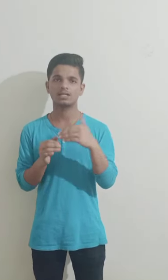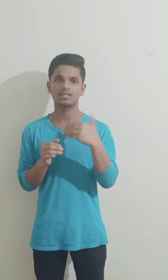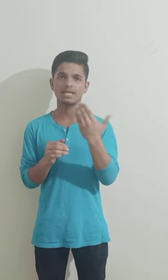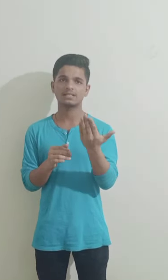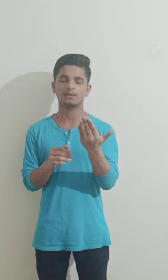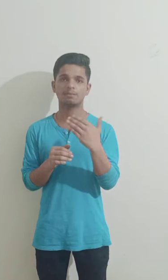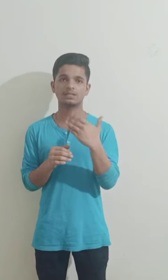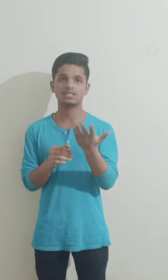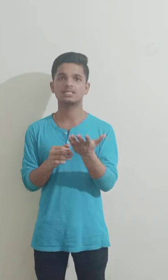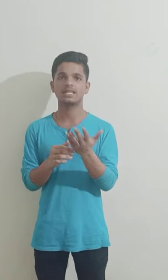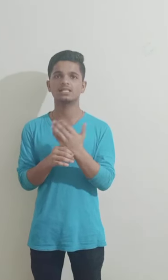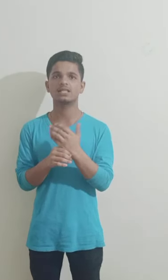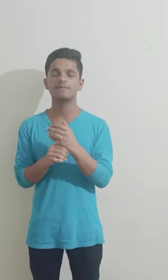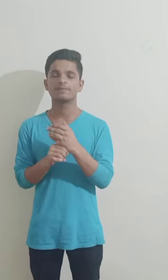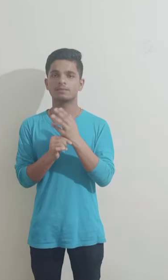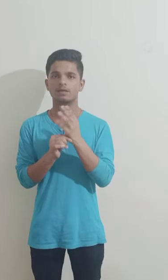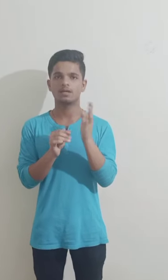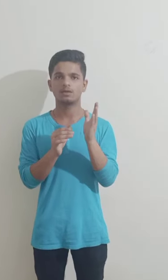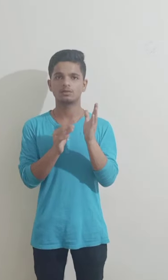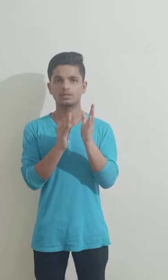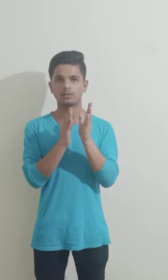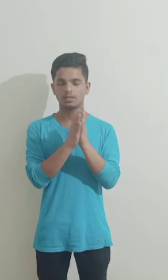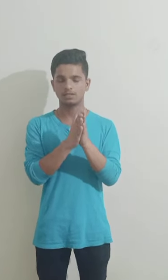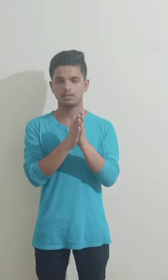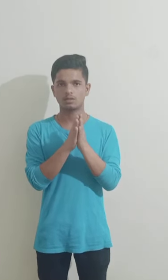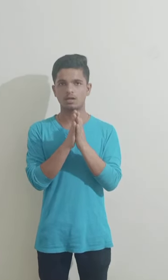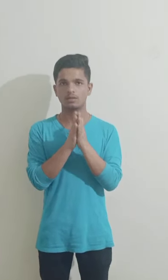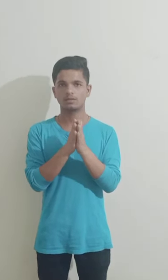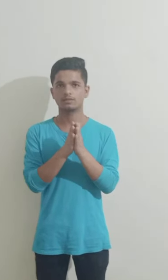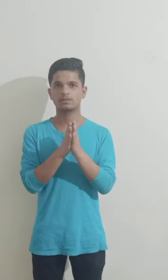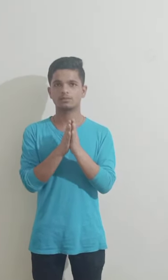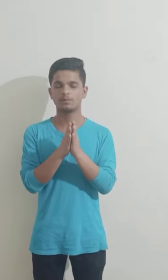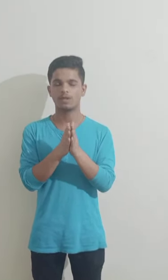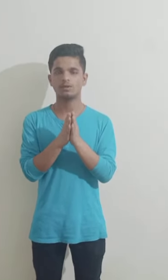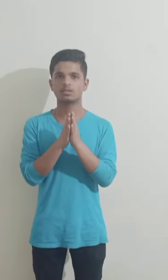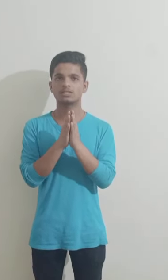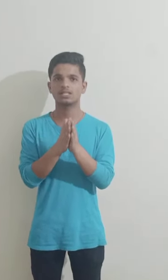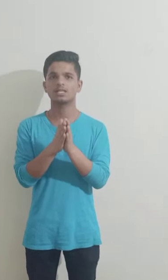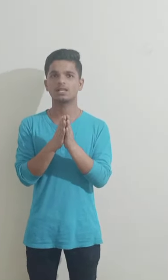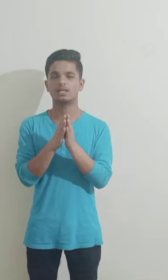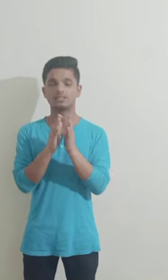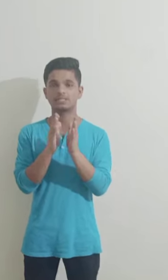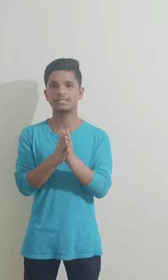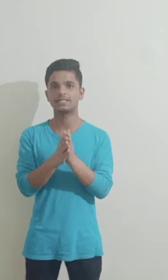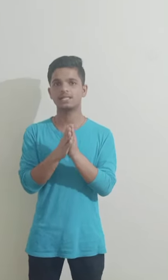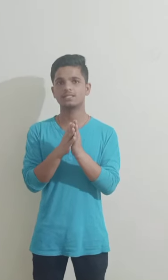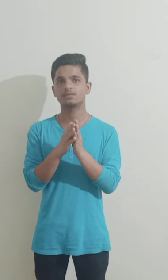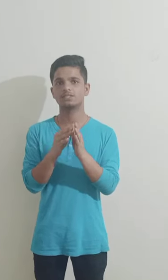can first check the hello or string literal which is